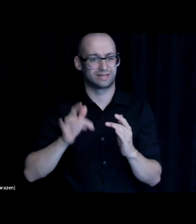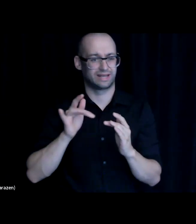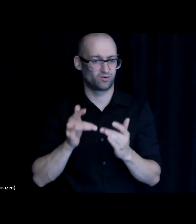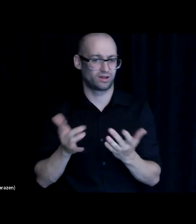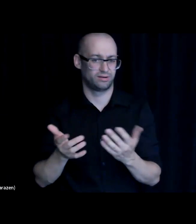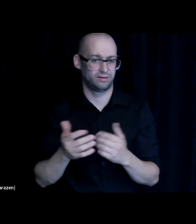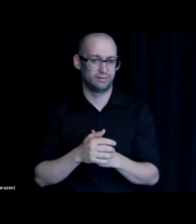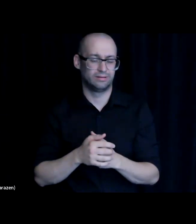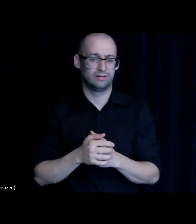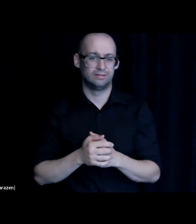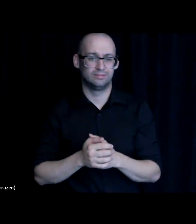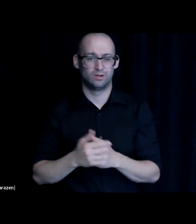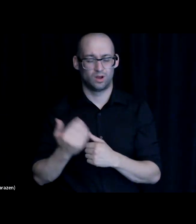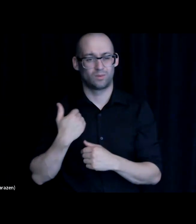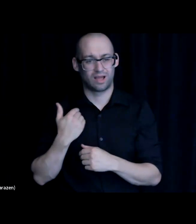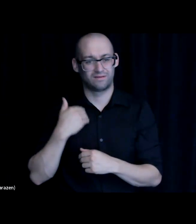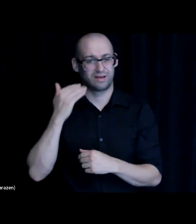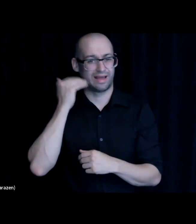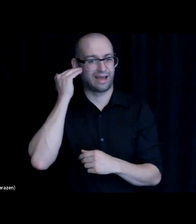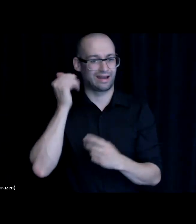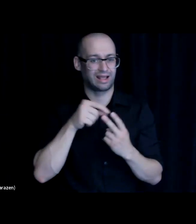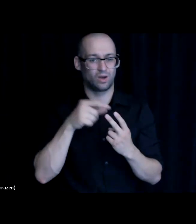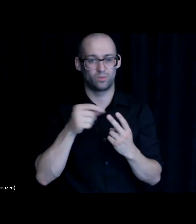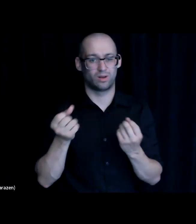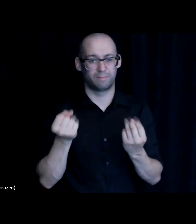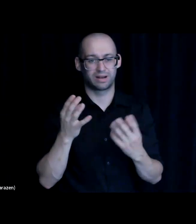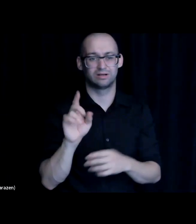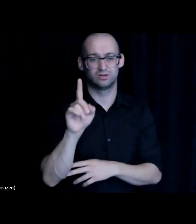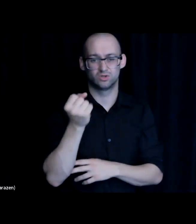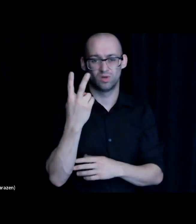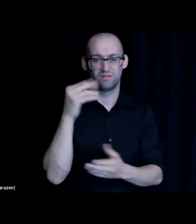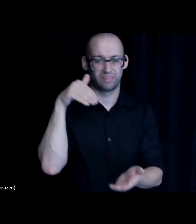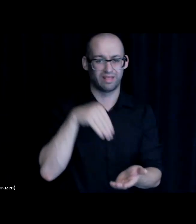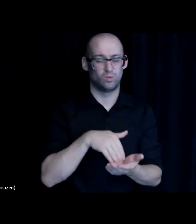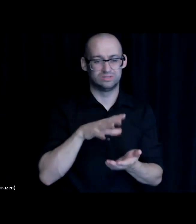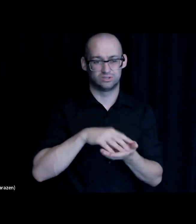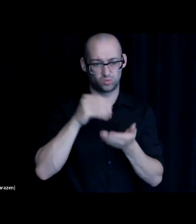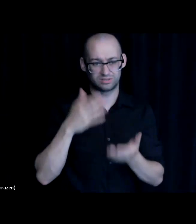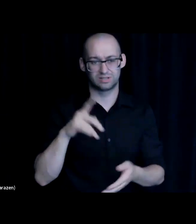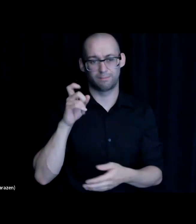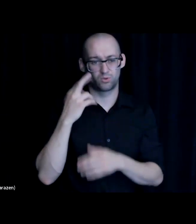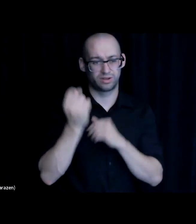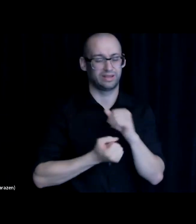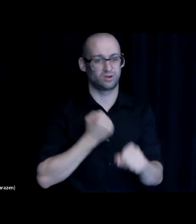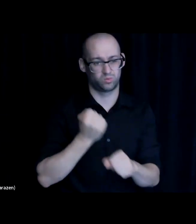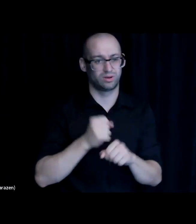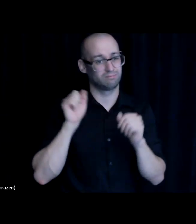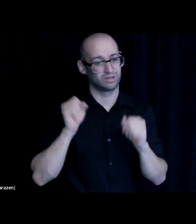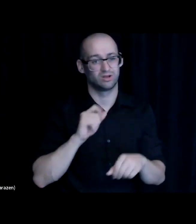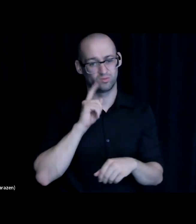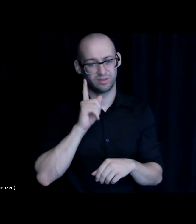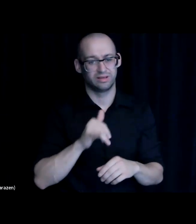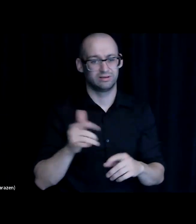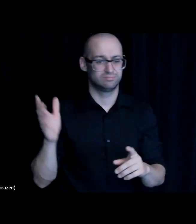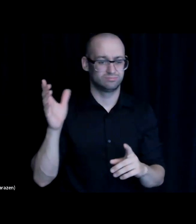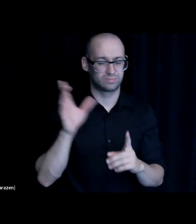college, we have a head count of 12,000 students a year. We could really reach those